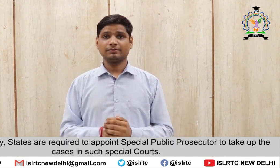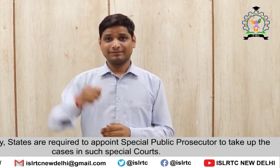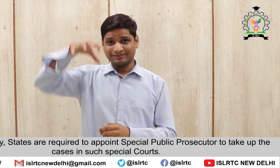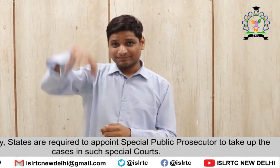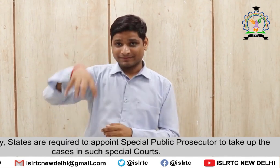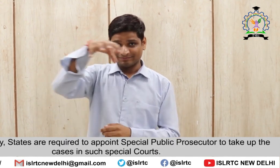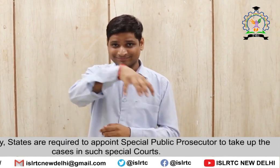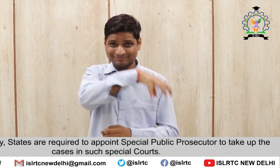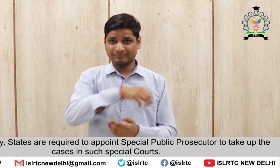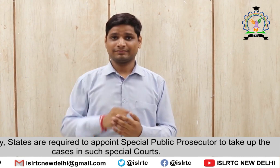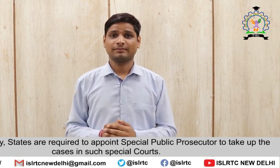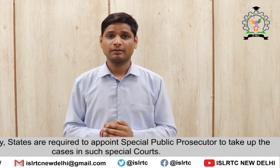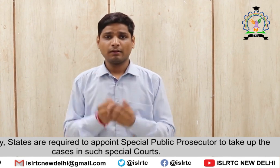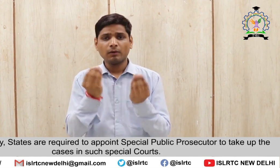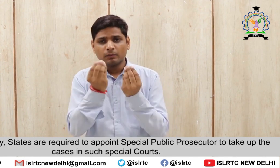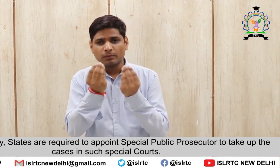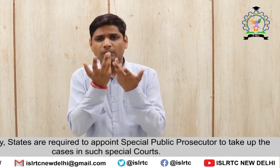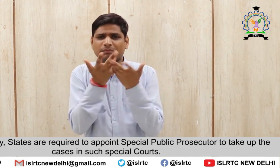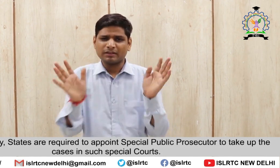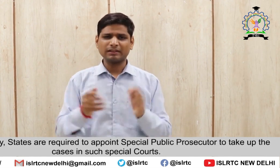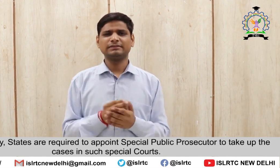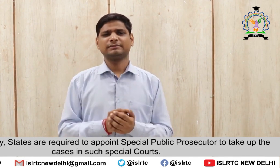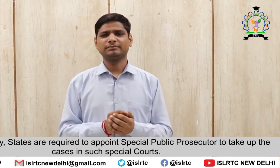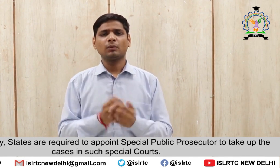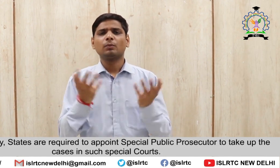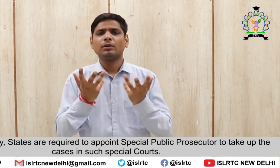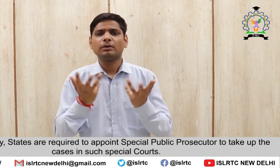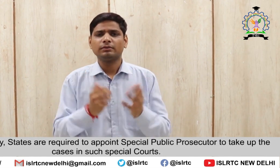Very few states Have so far notified Special courts